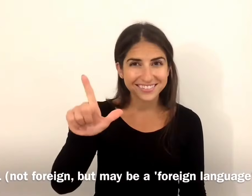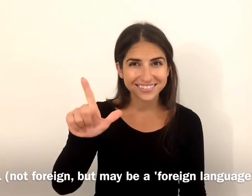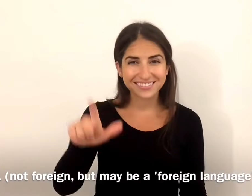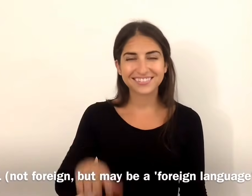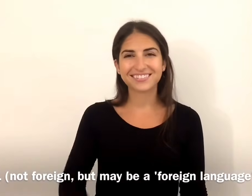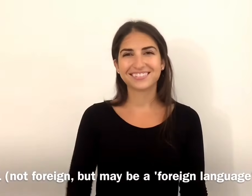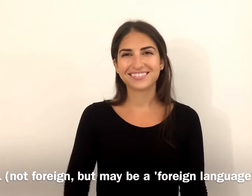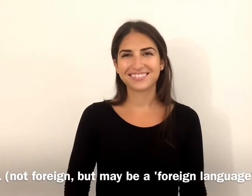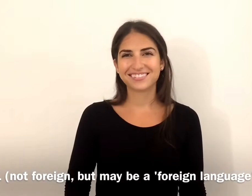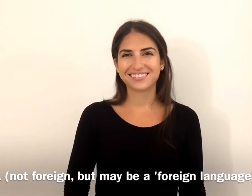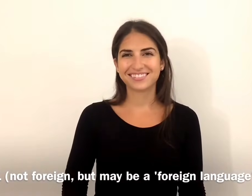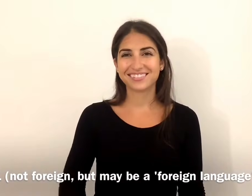and ASL.